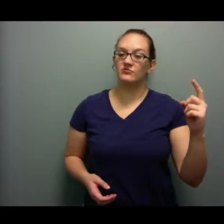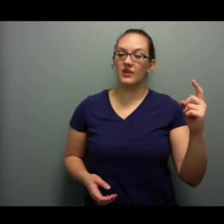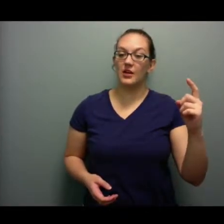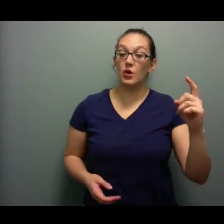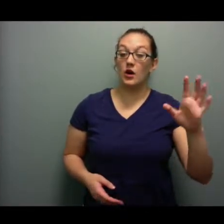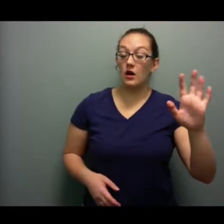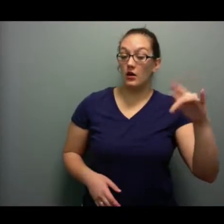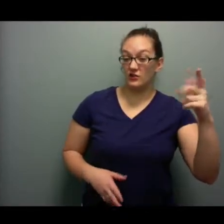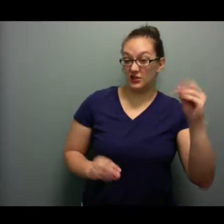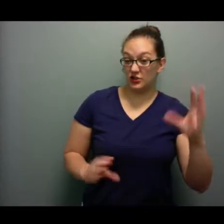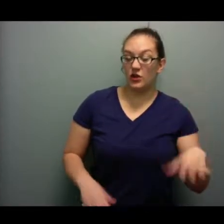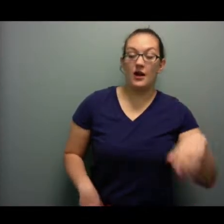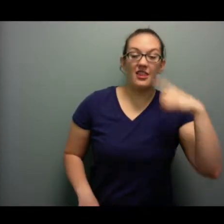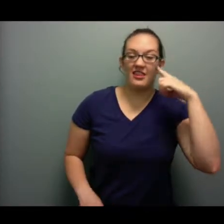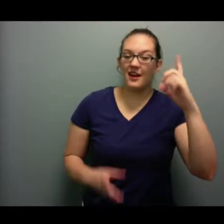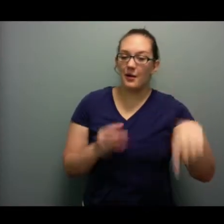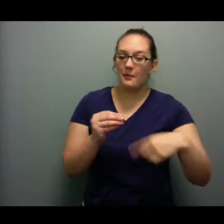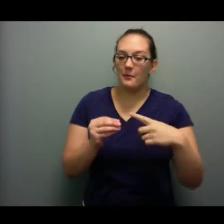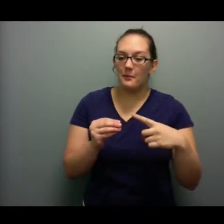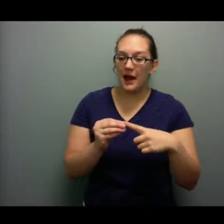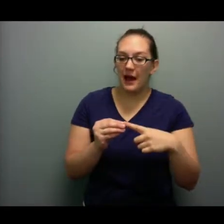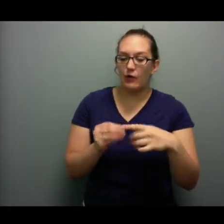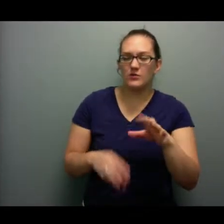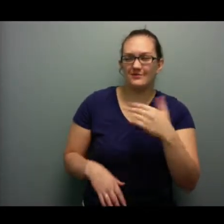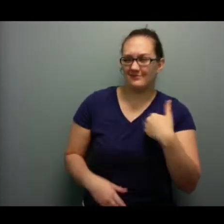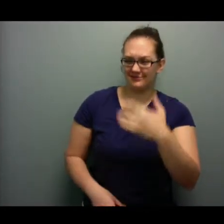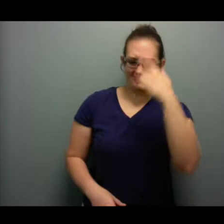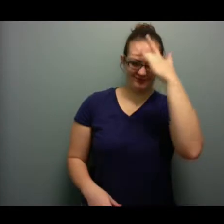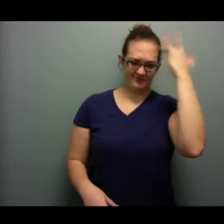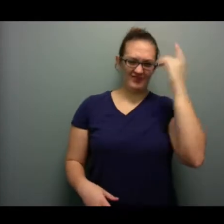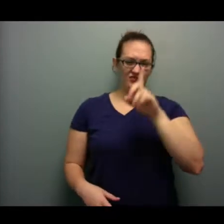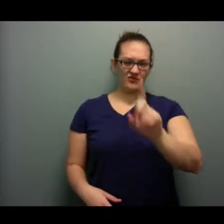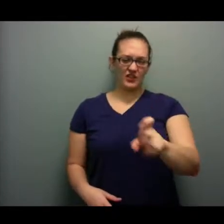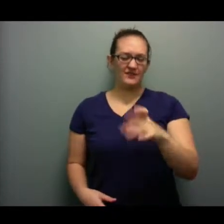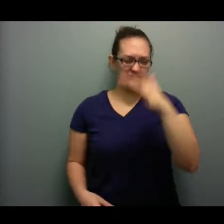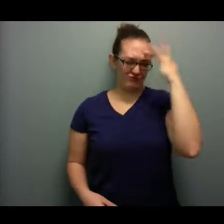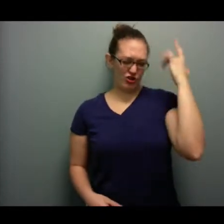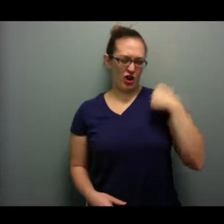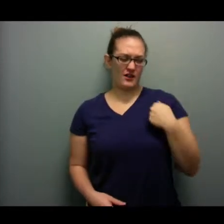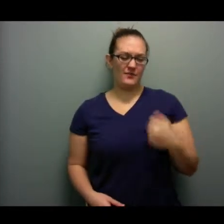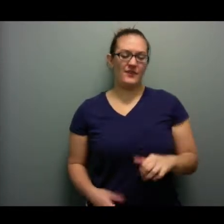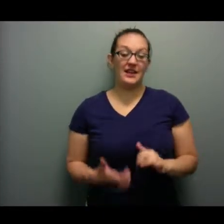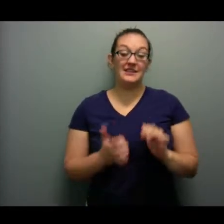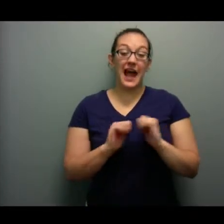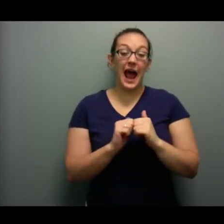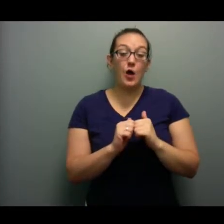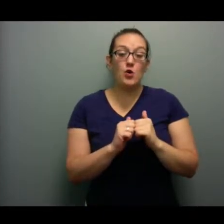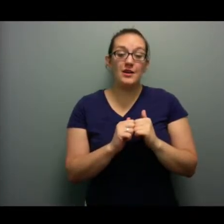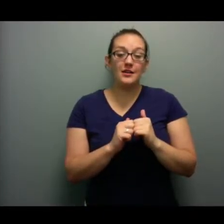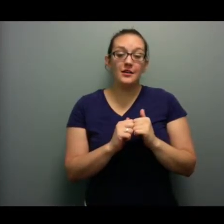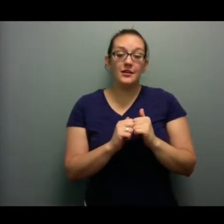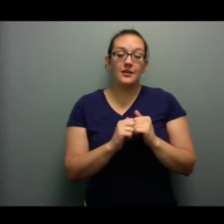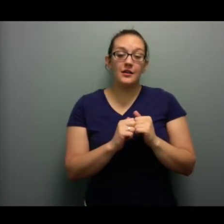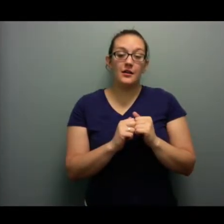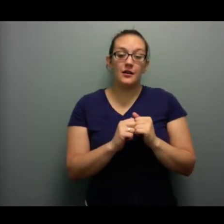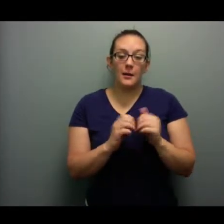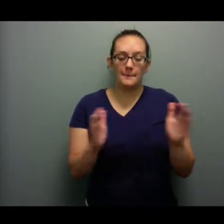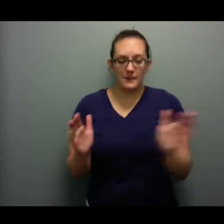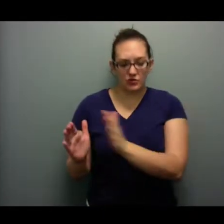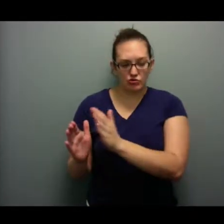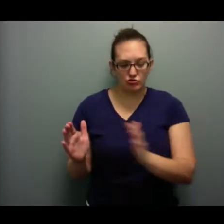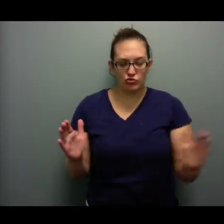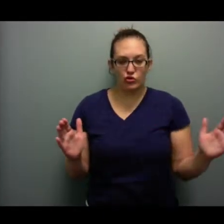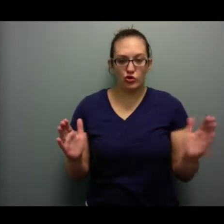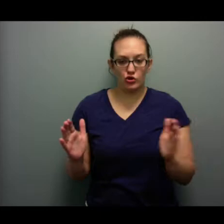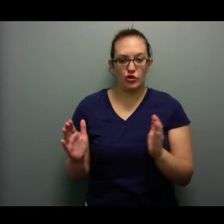what area that is. The question I forgot to ask you in the very first poster that we did is how do we measure it? So